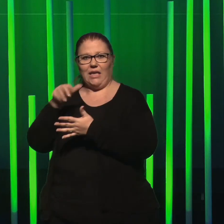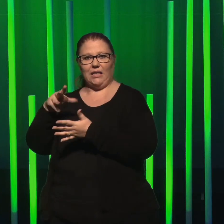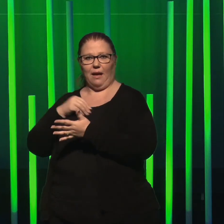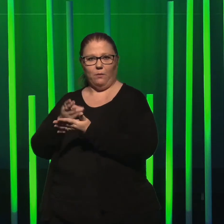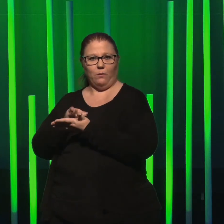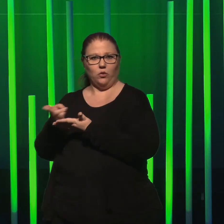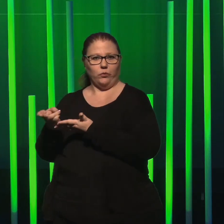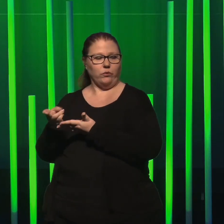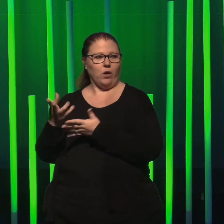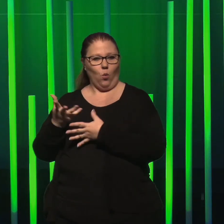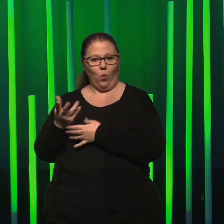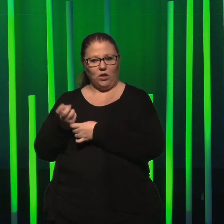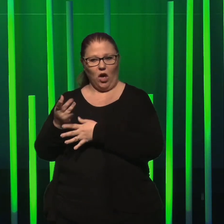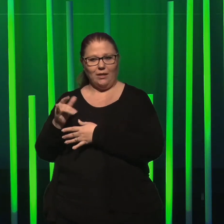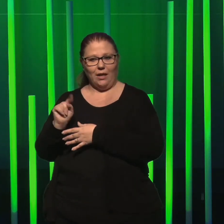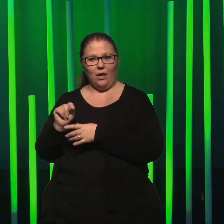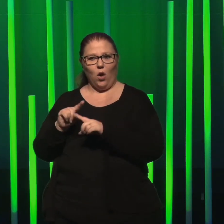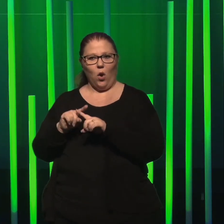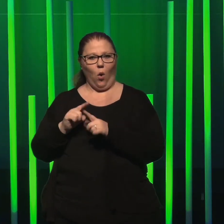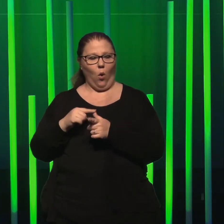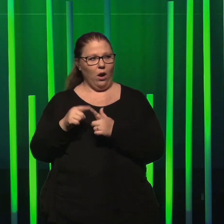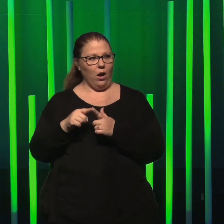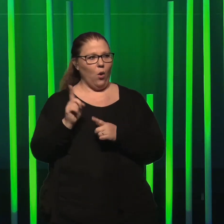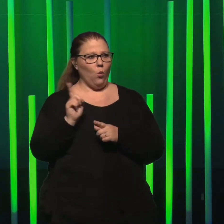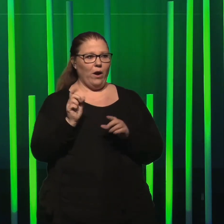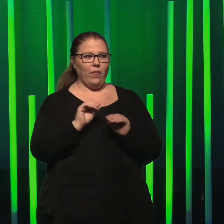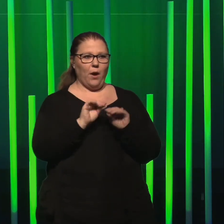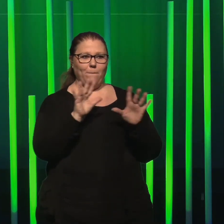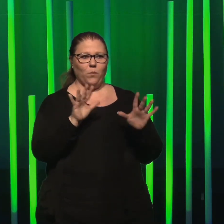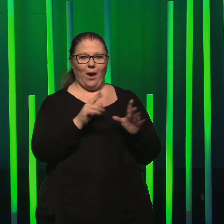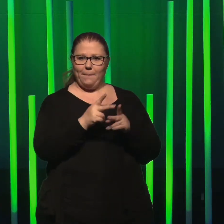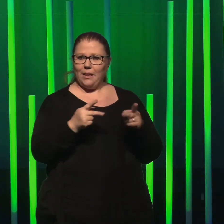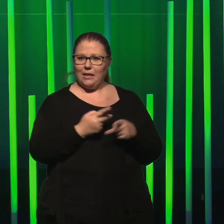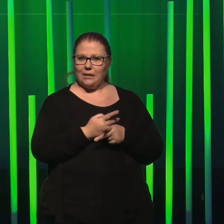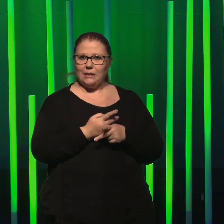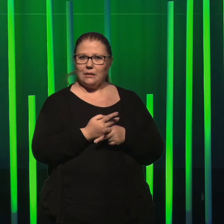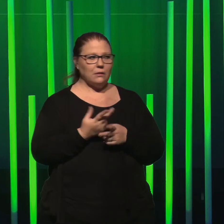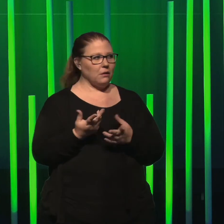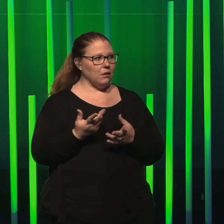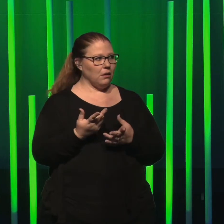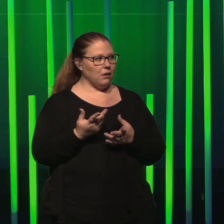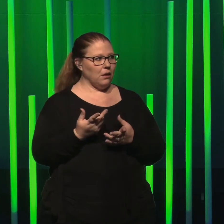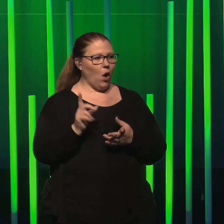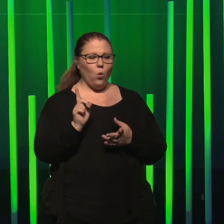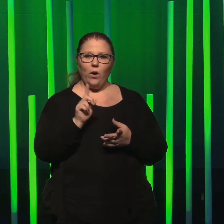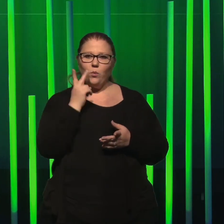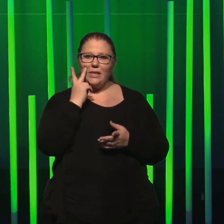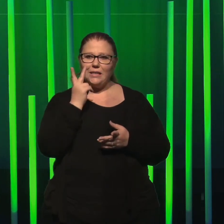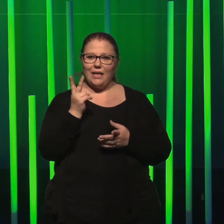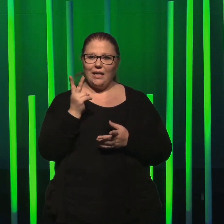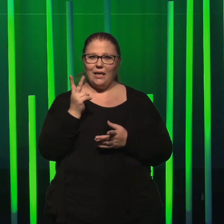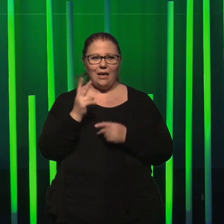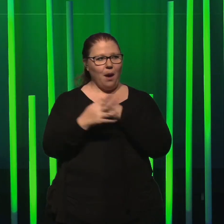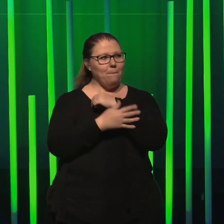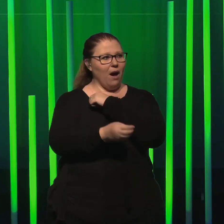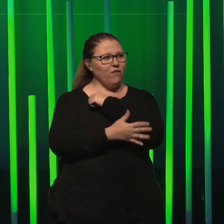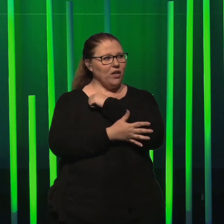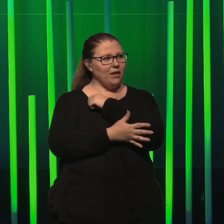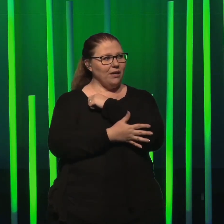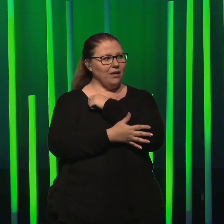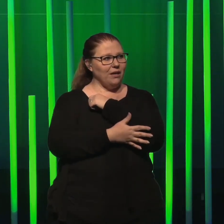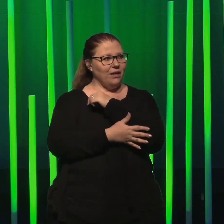them or where in our world are there bright spots and there's diminishing of them. Where are we seeing poverty